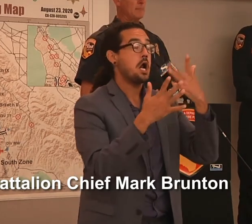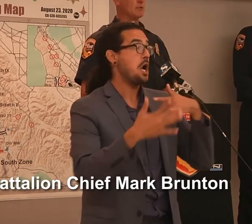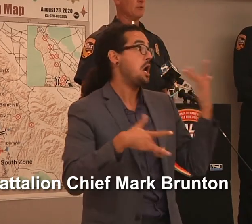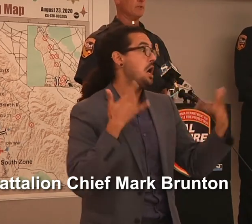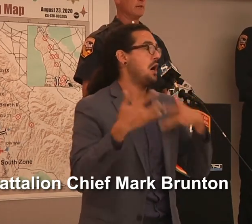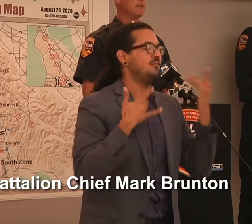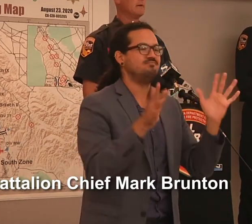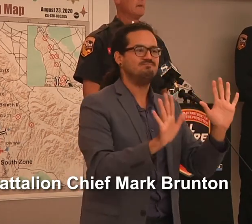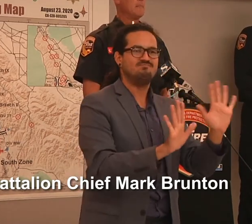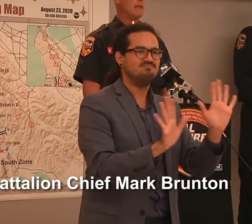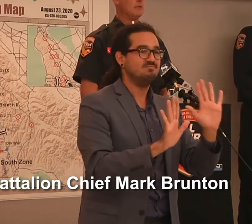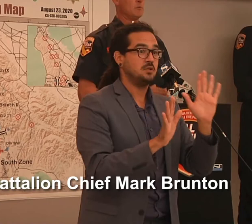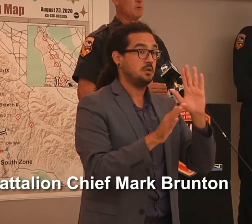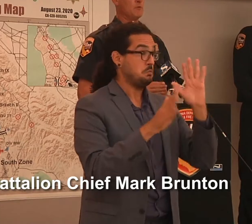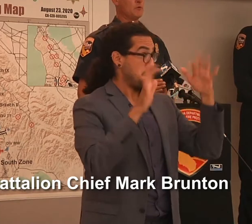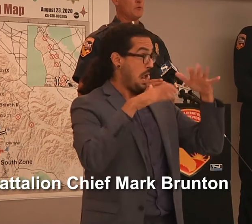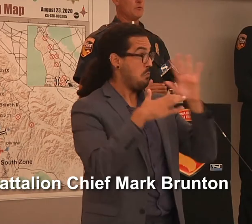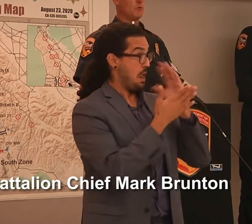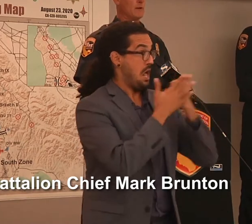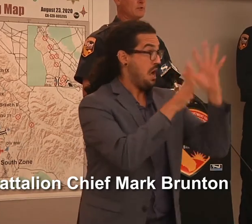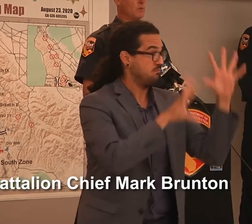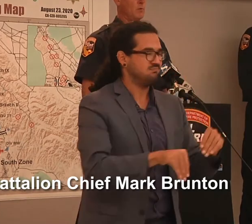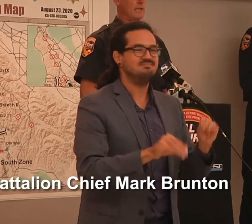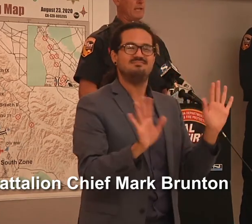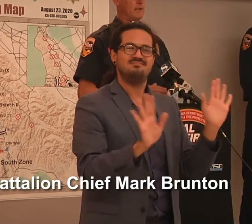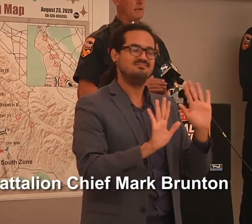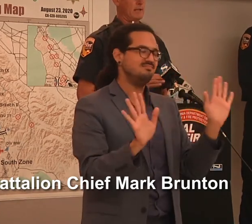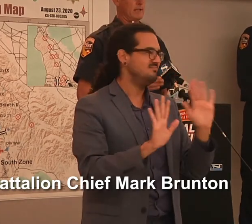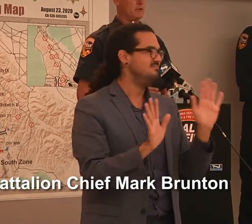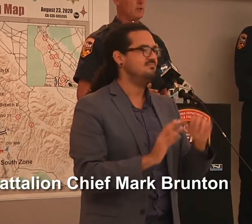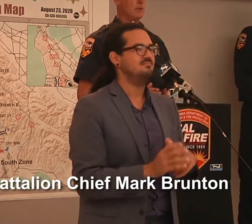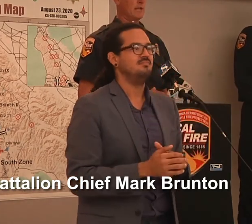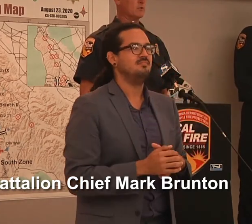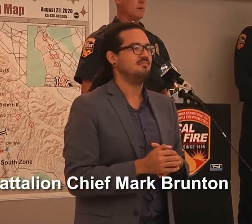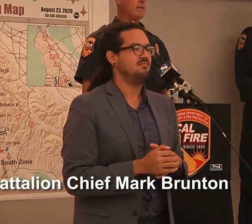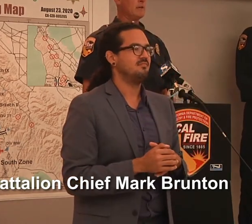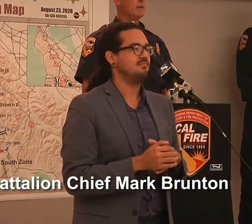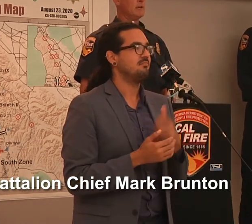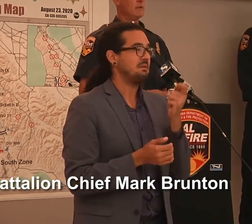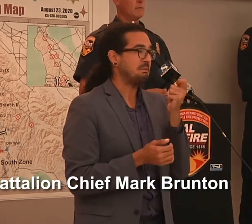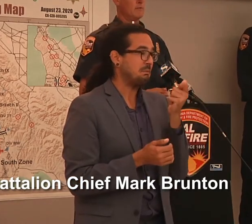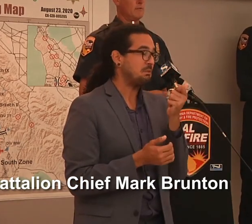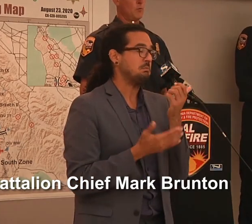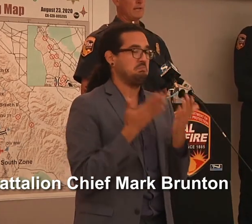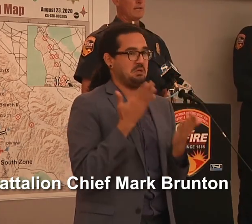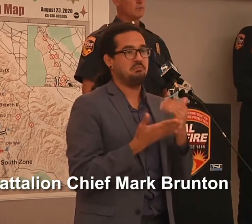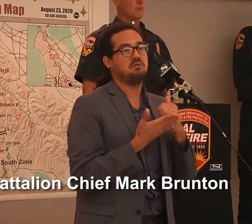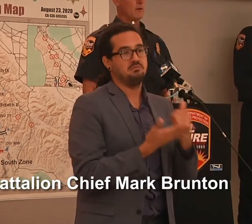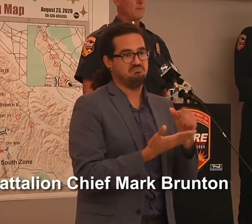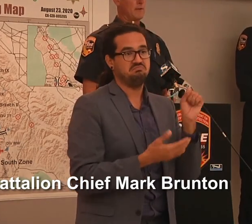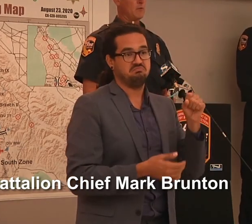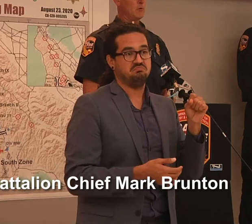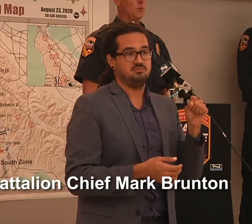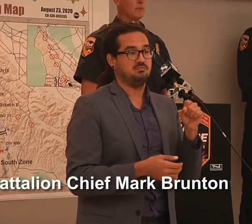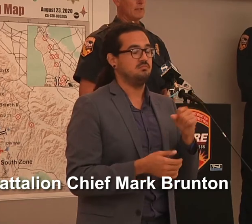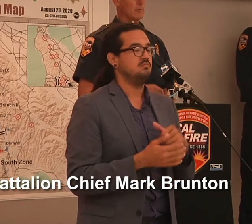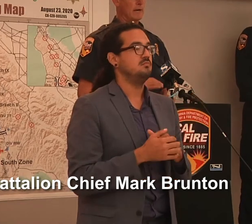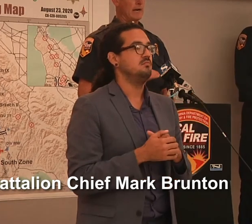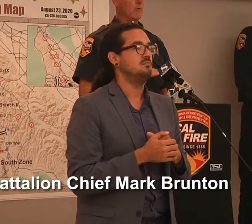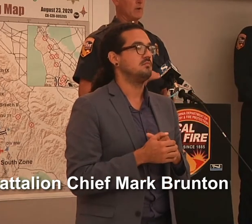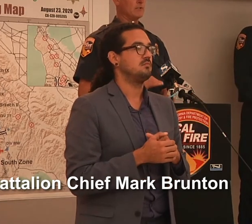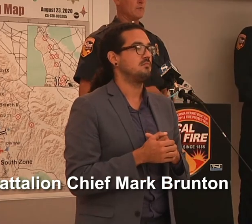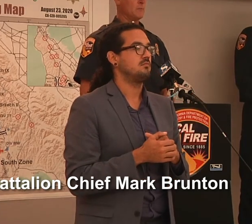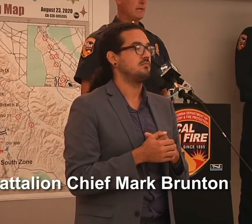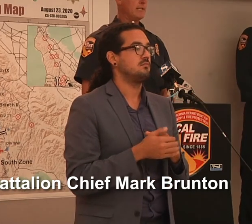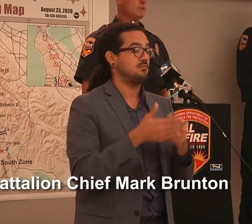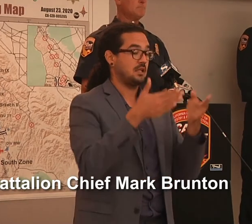help? Absolutely. As we move through the rest of the weekend and into the next week, the forecasts are very favorable with a little bit